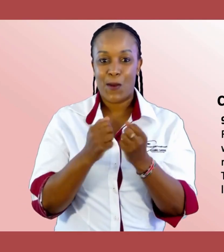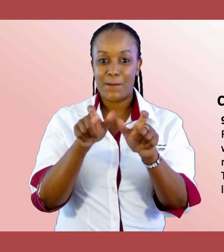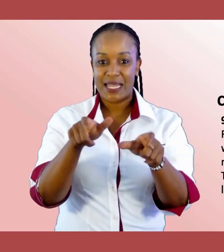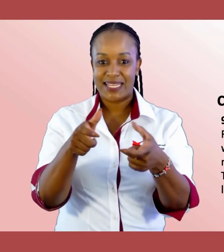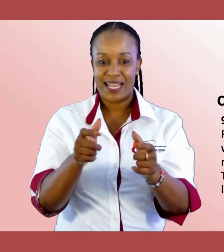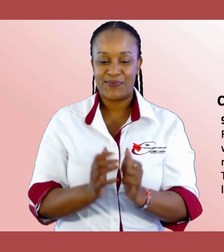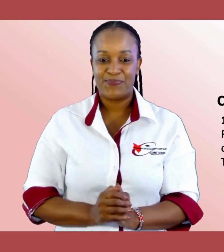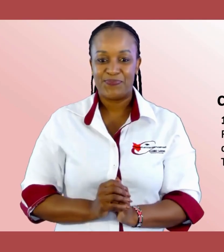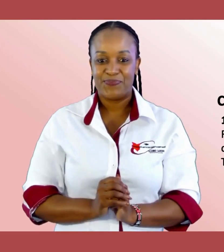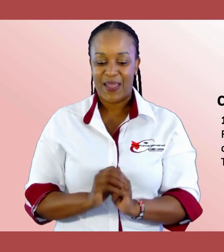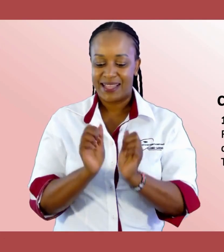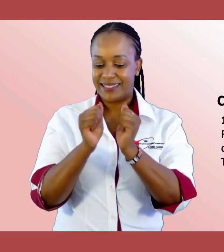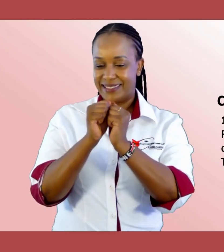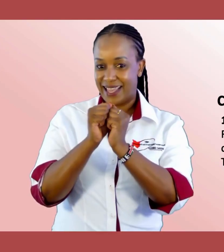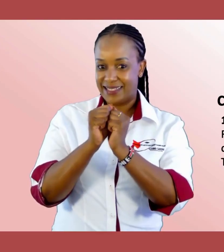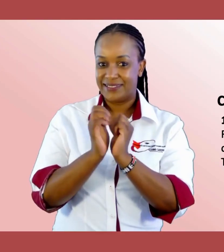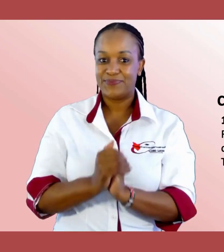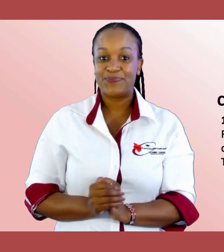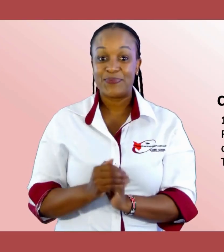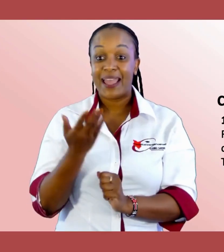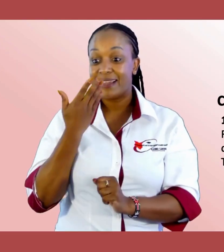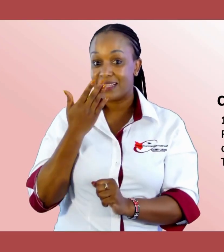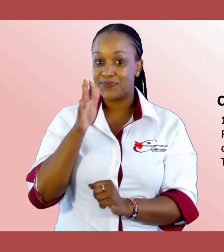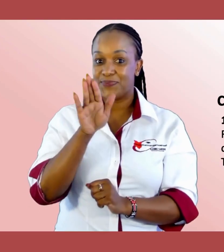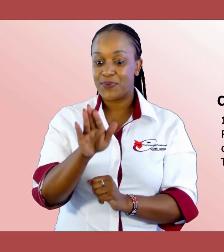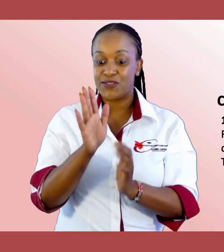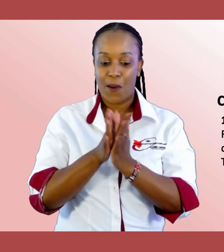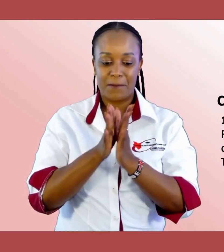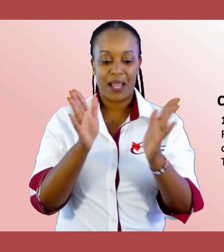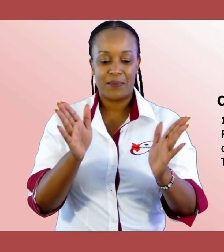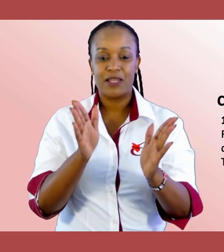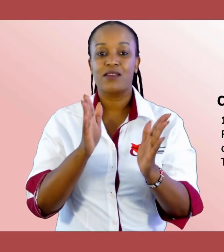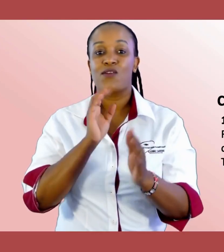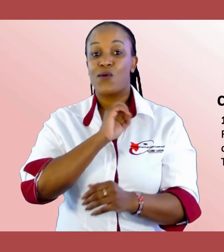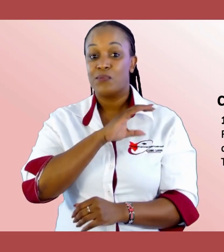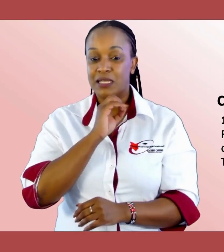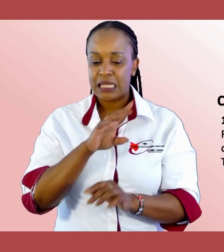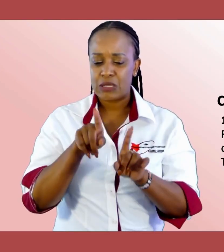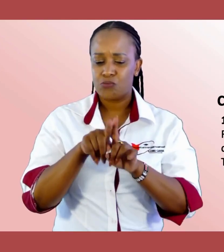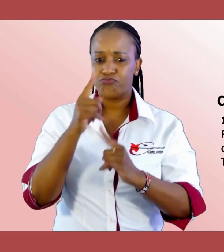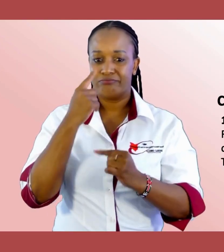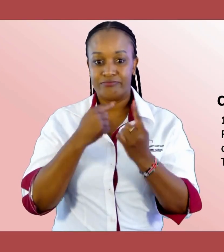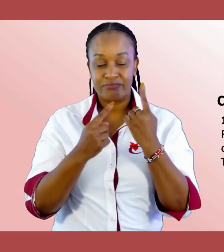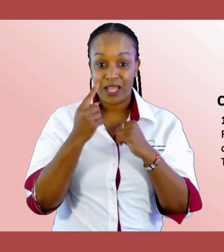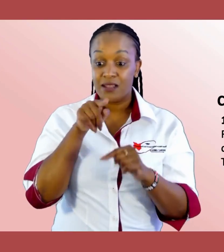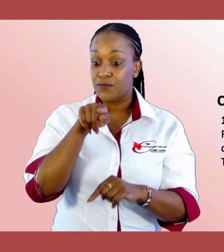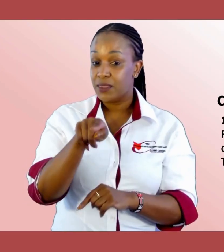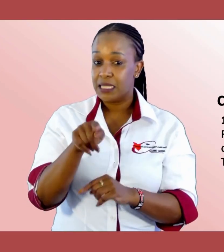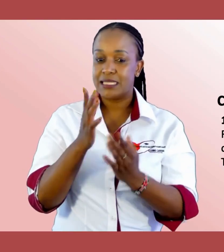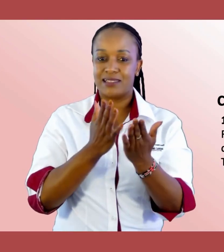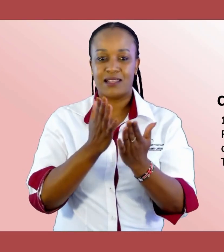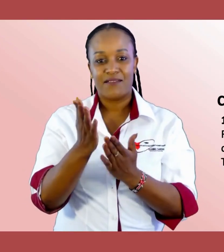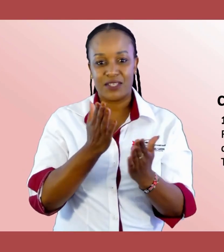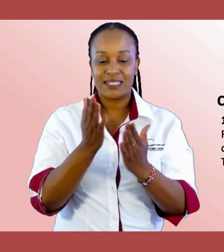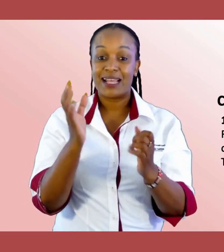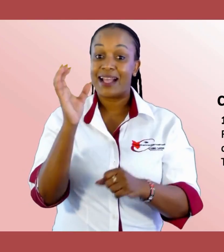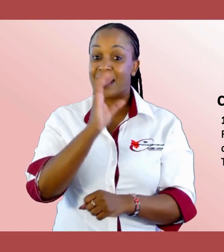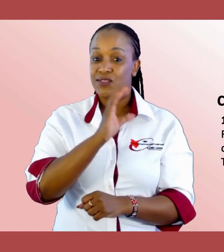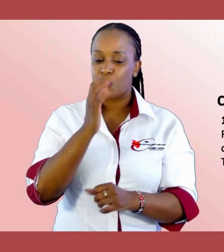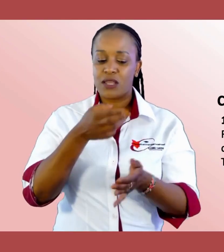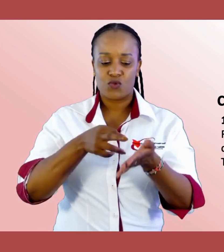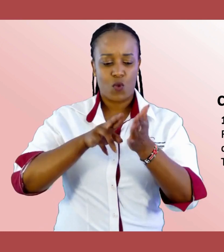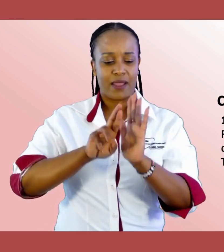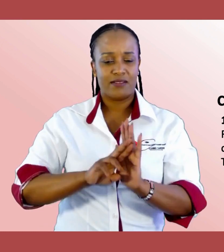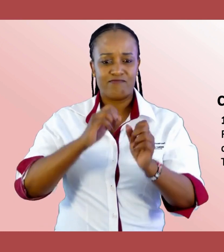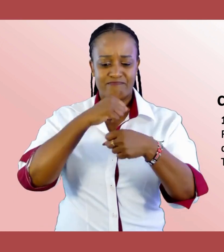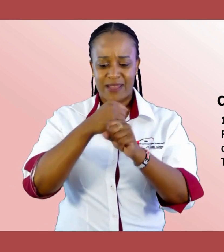media. 10. Response to public complaints and grievances. For this service, the customer is